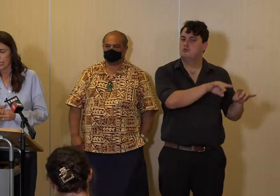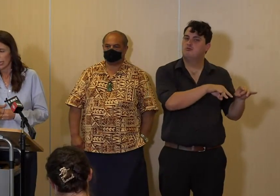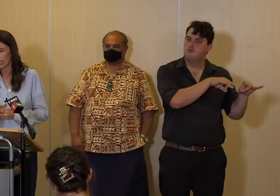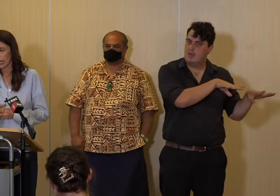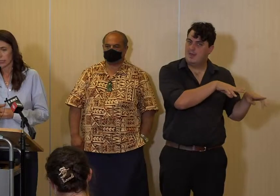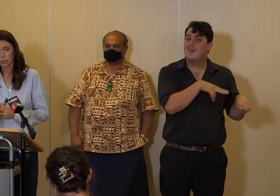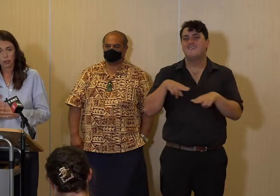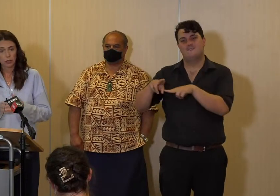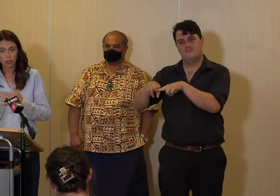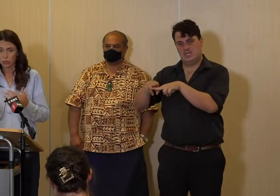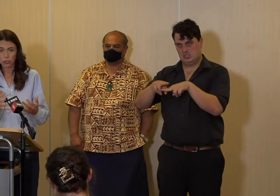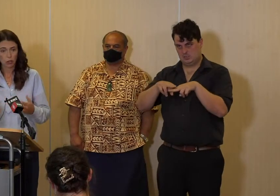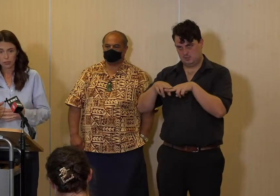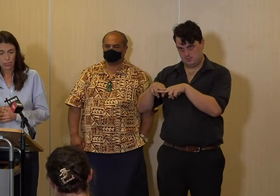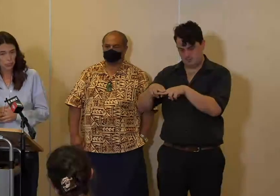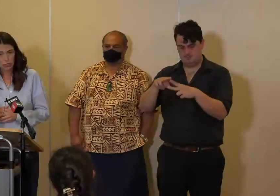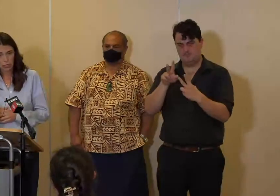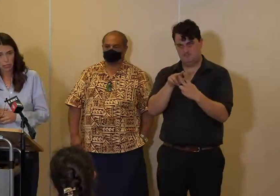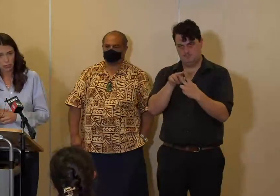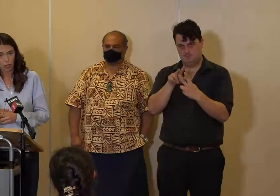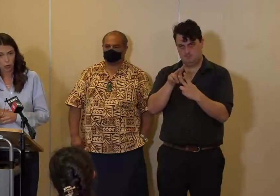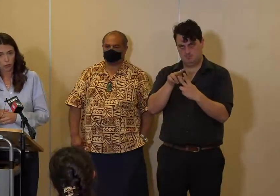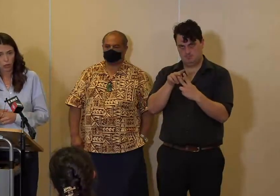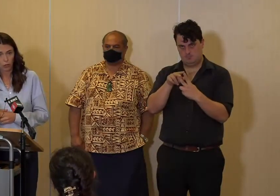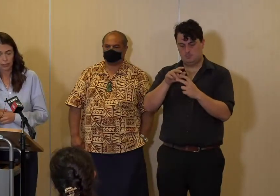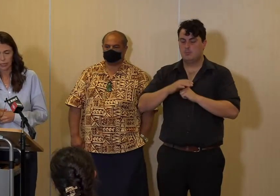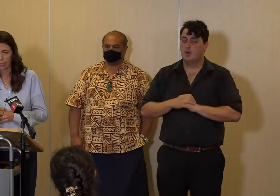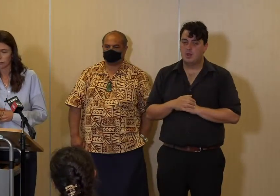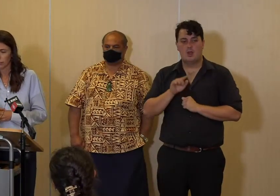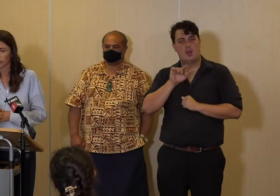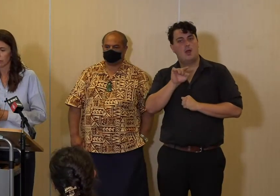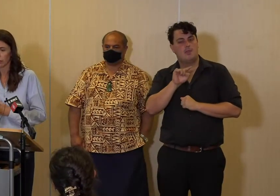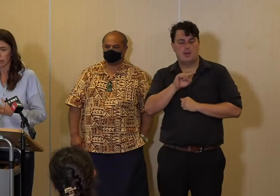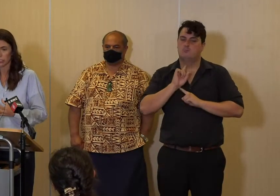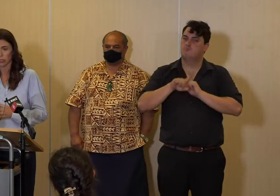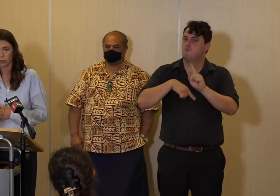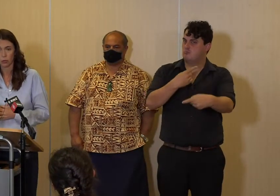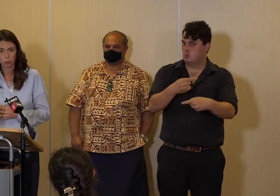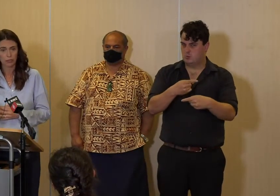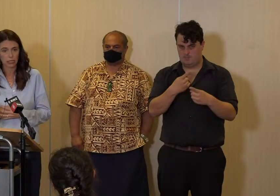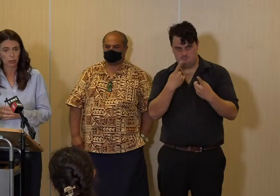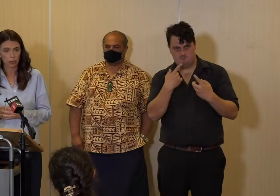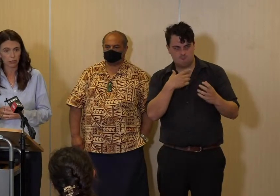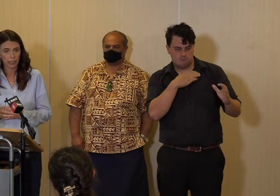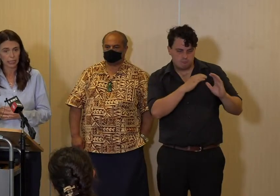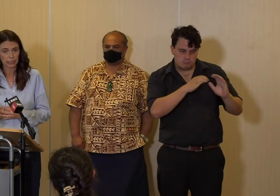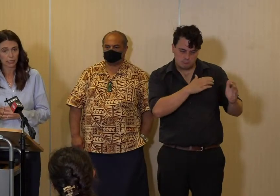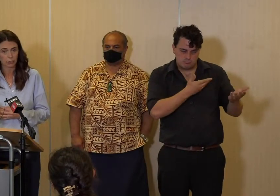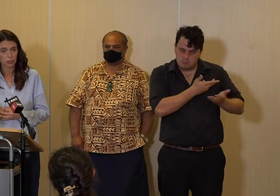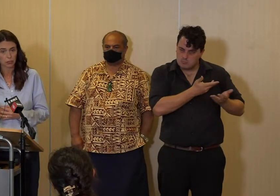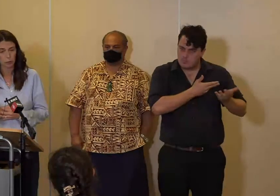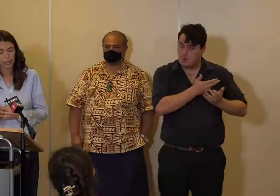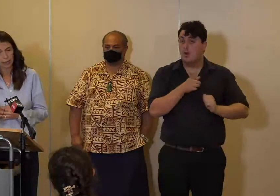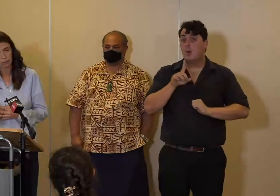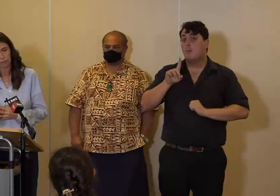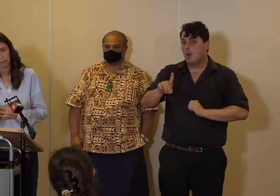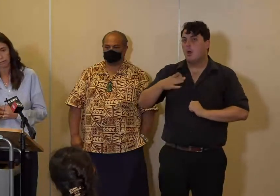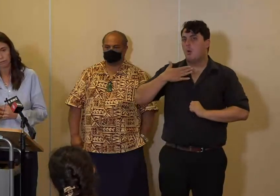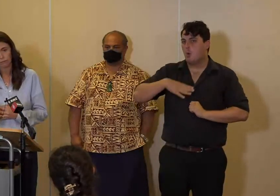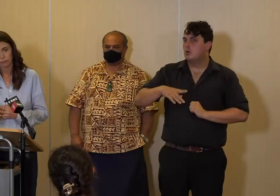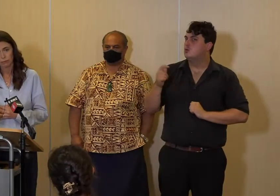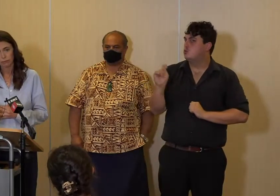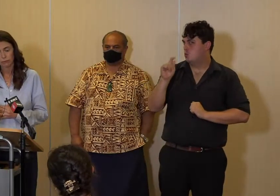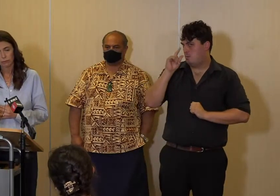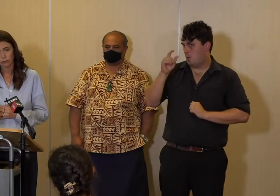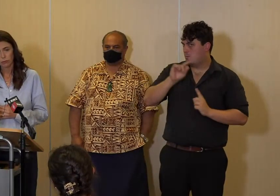Fiji. And so those are conversations that are ongoing. Very, very much though, of course, we've said that we're very keen to get there as soon as we can. And